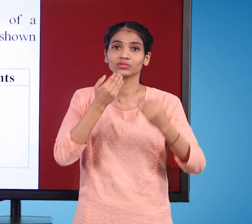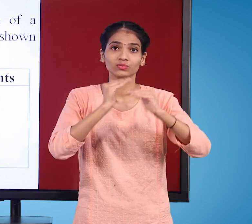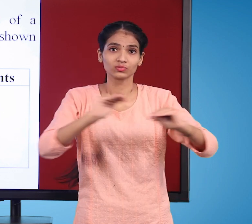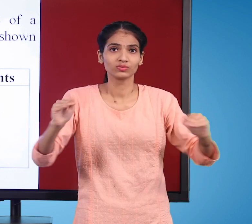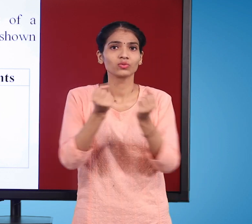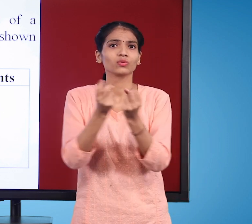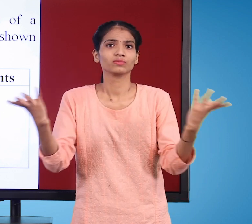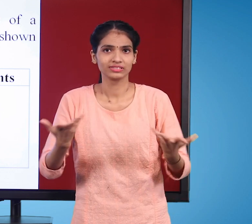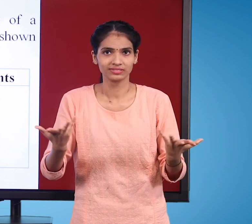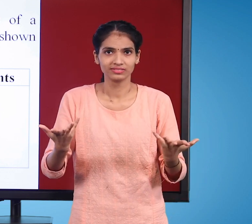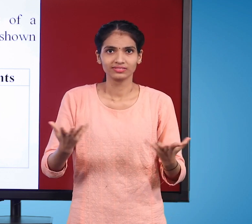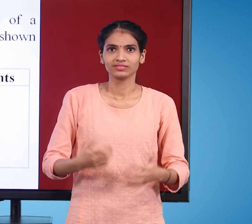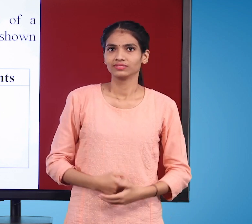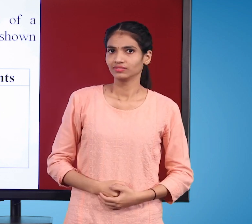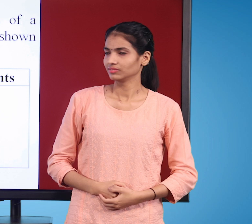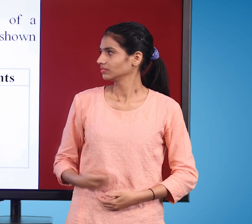Number of students.